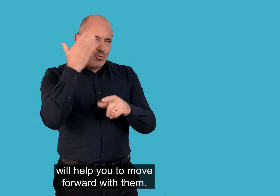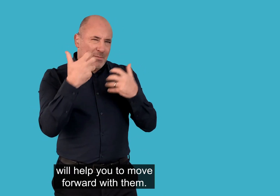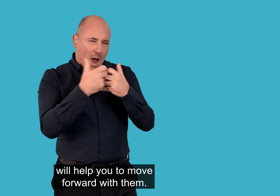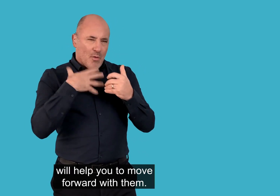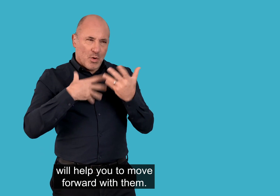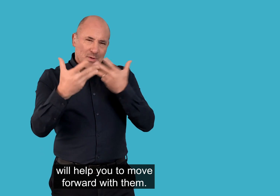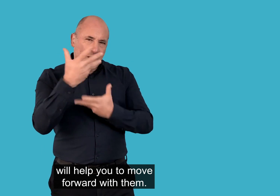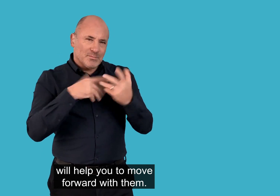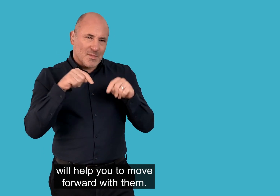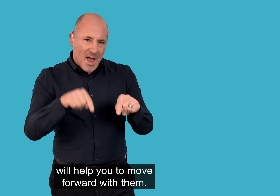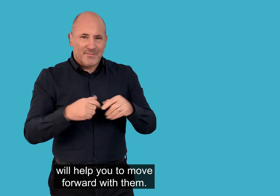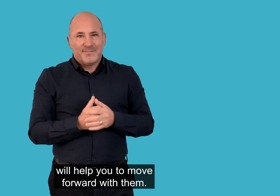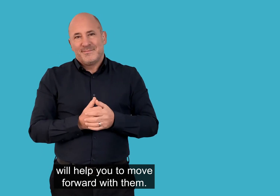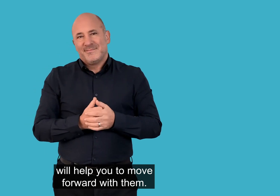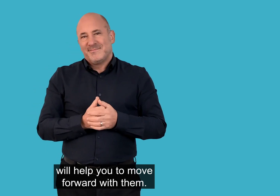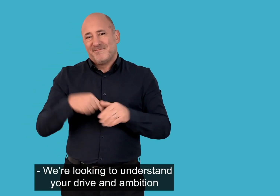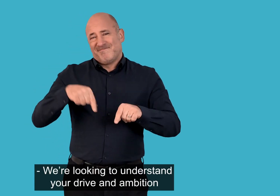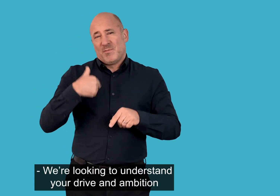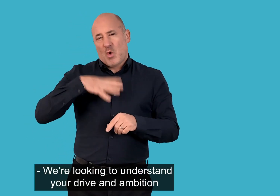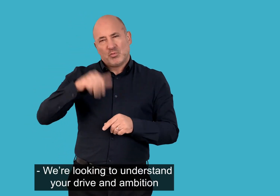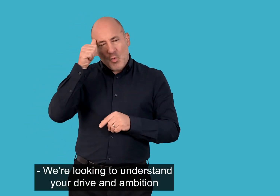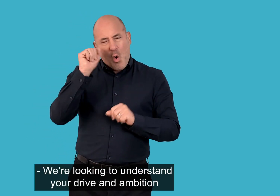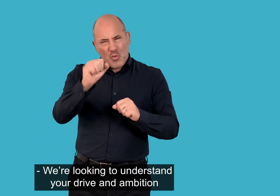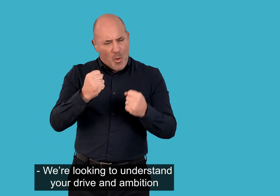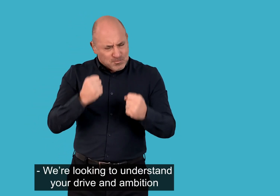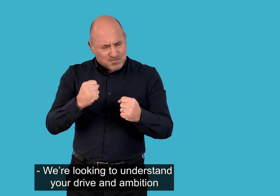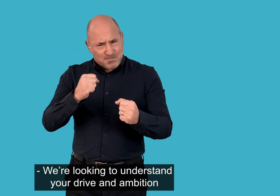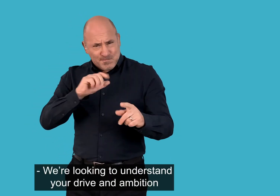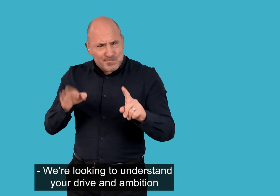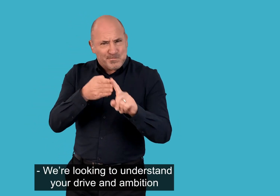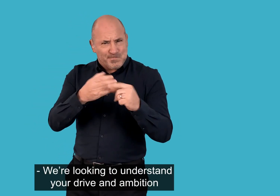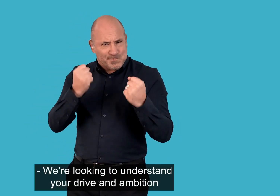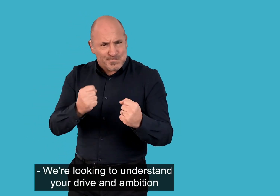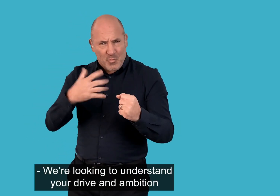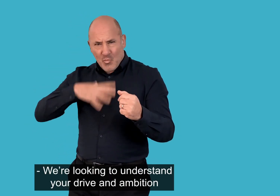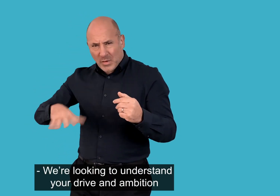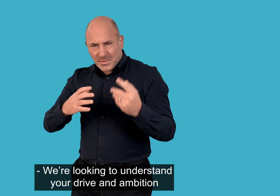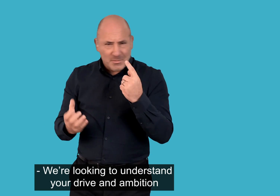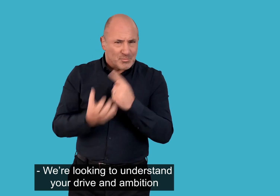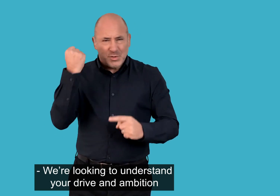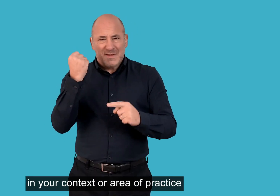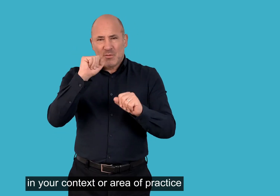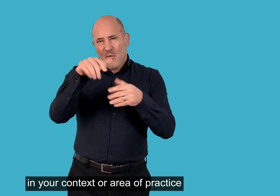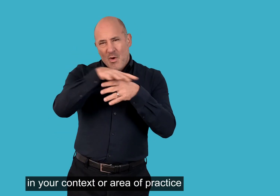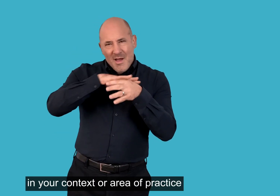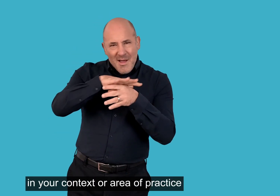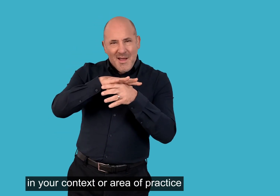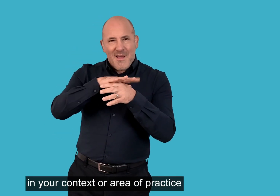move forward with them. We are looking to understand your drive and ambition in